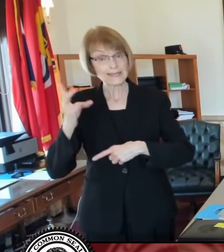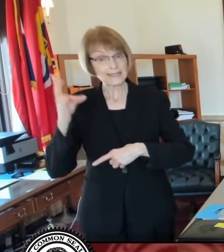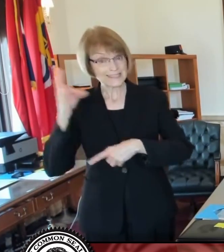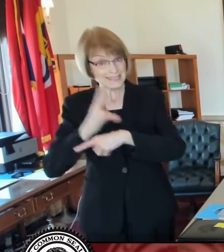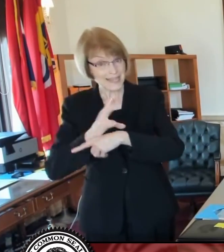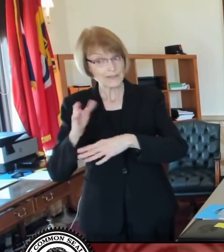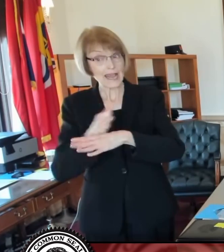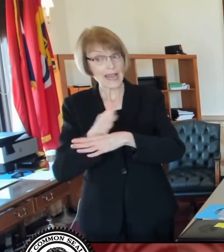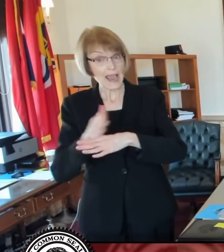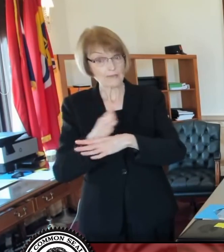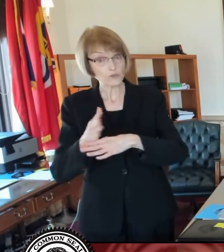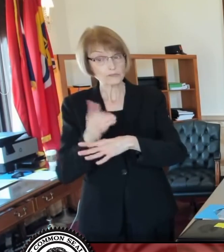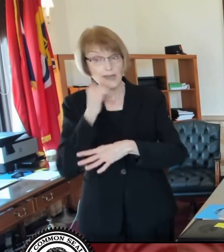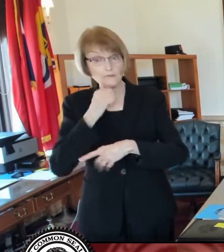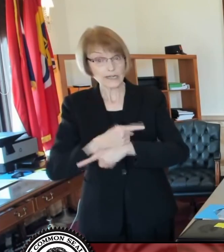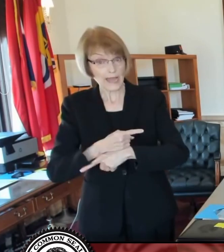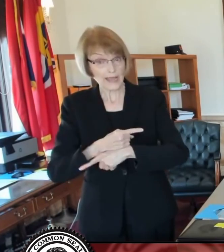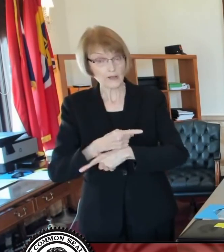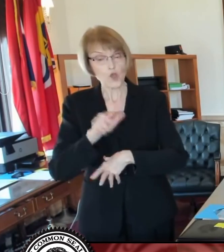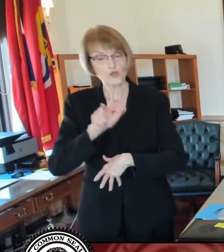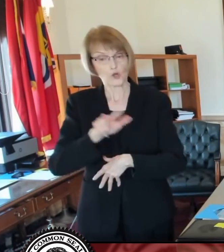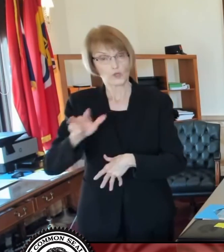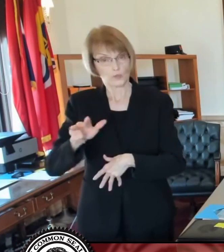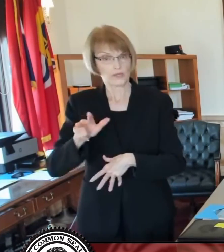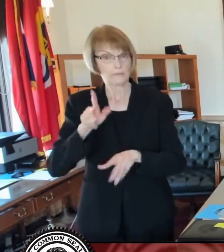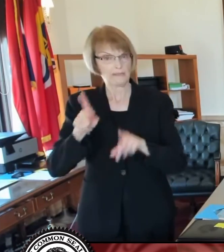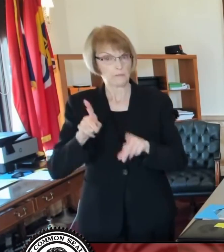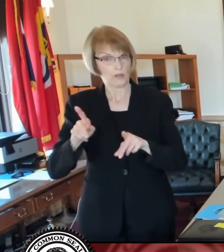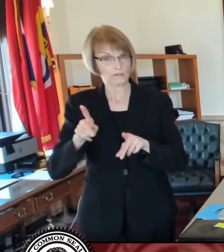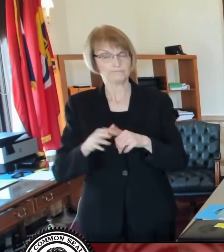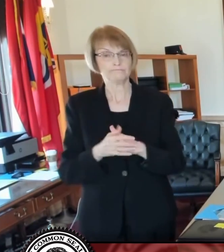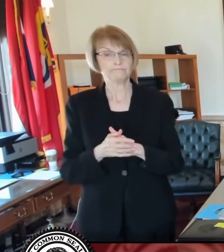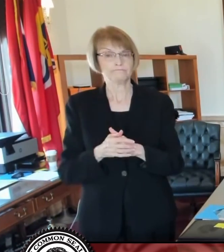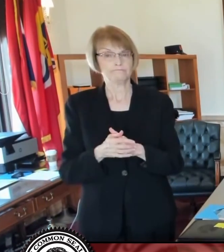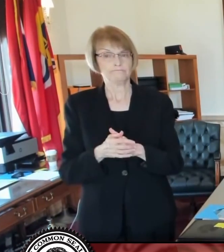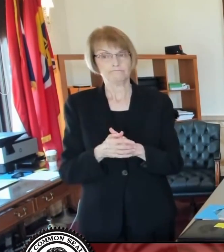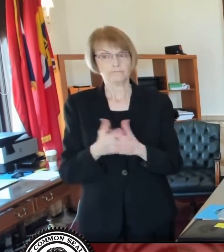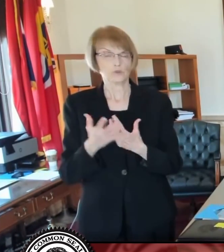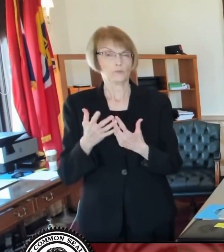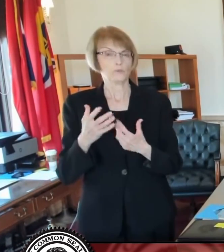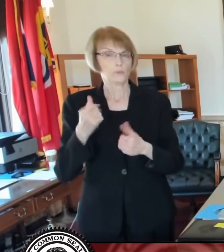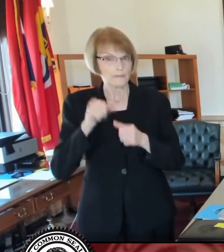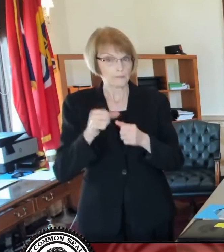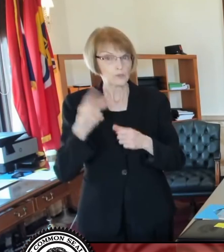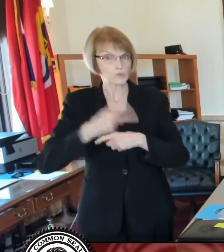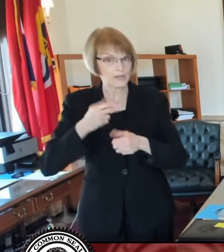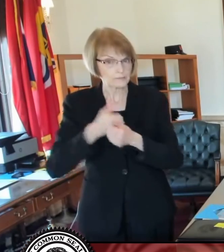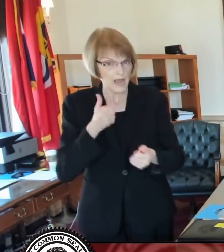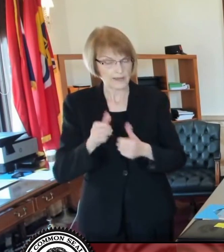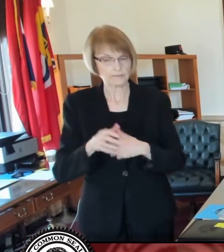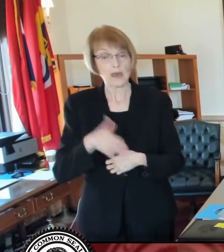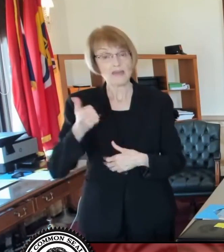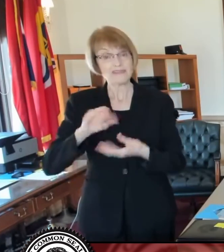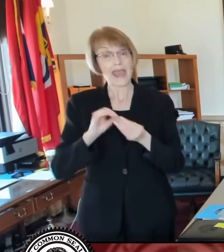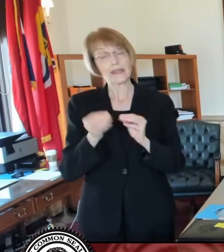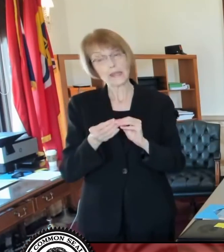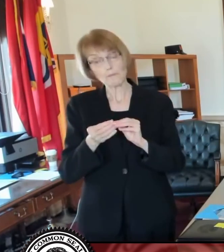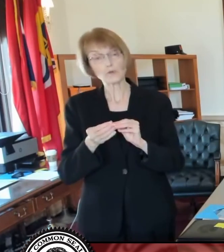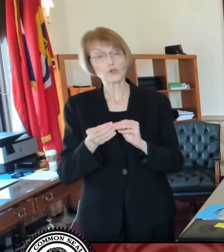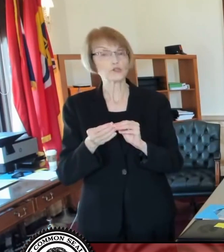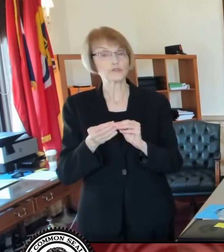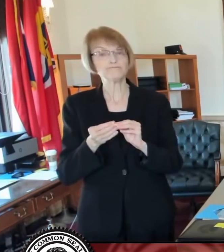people admitted to the hospital is 33 as of 2 days ago. And that number has been